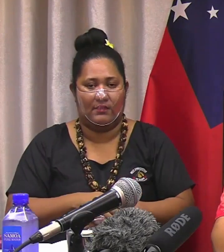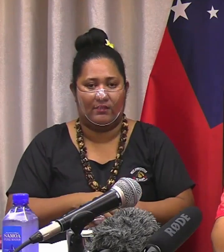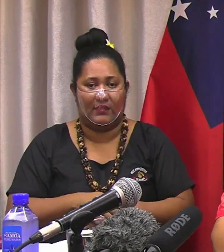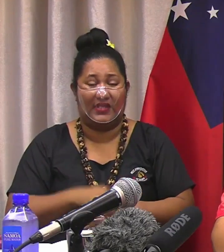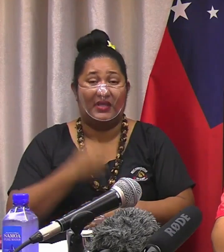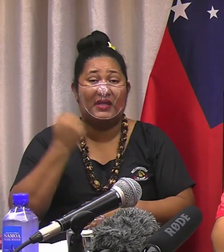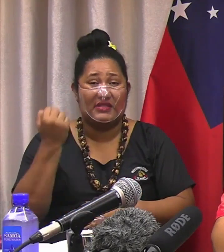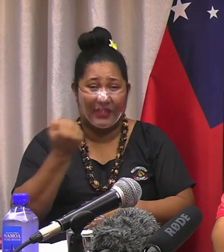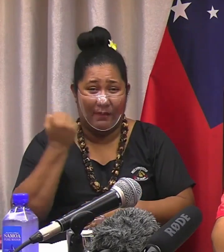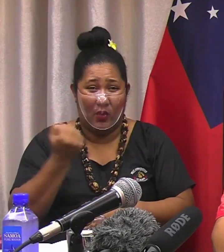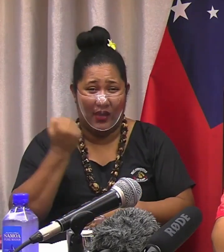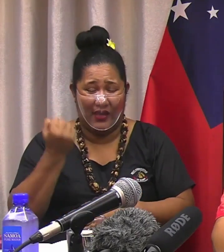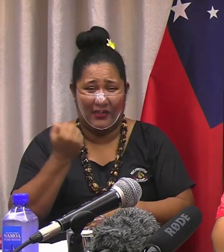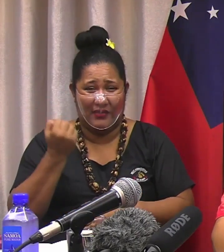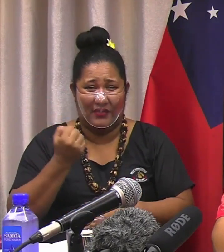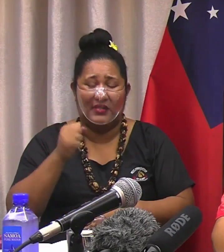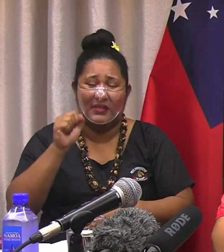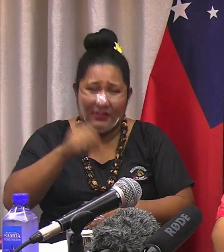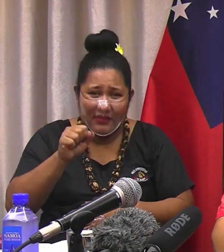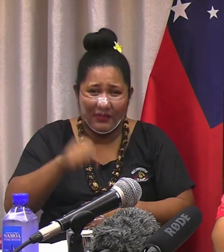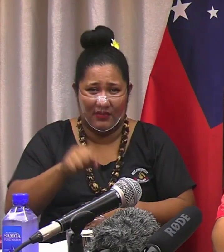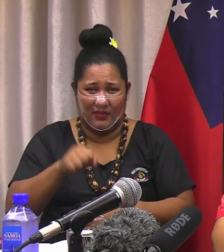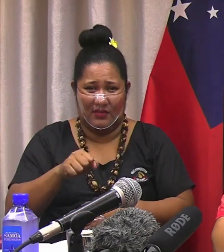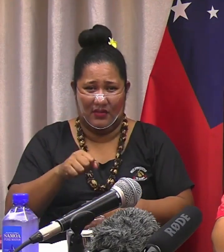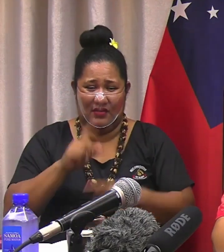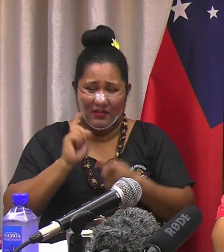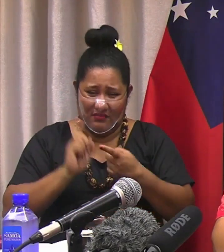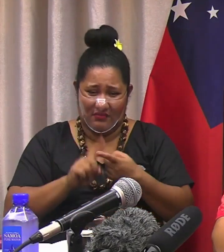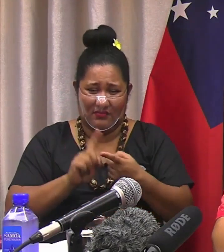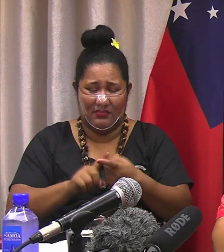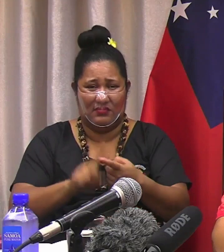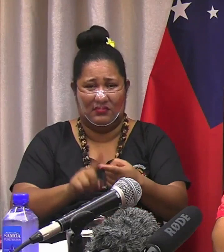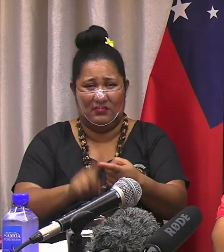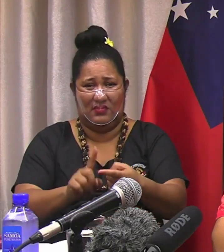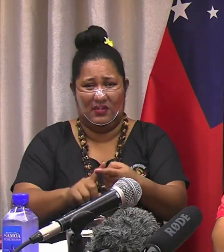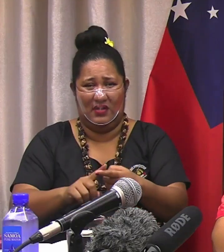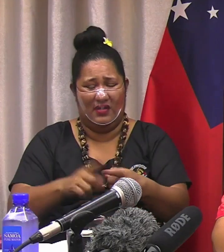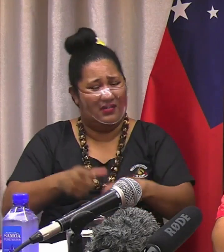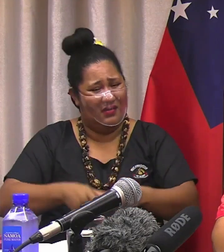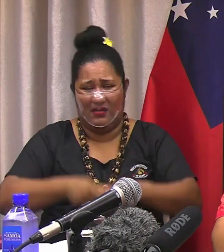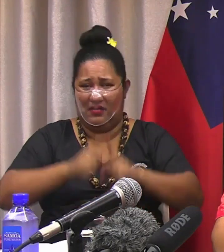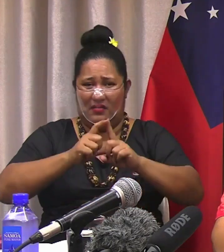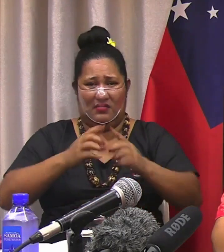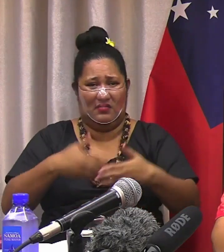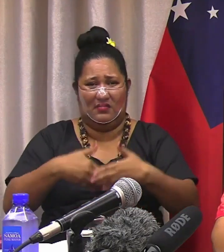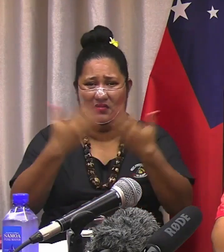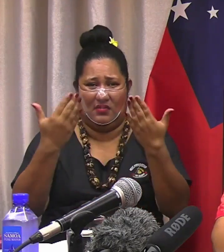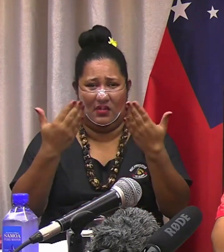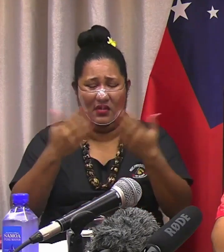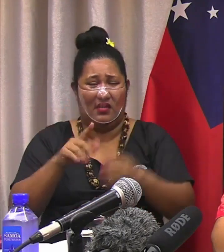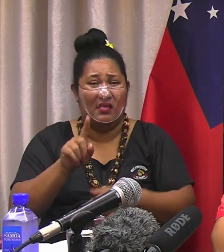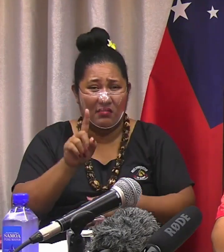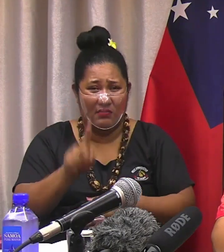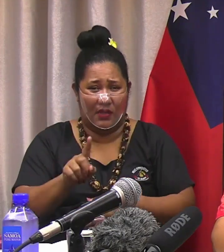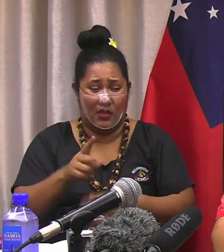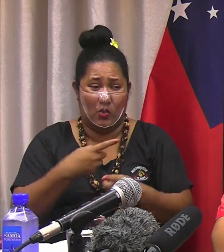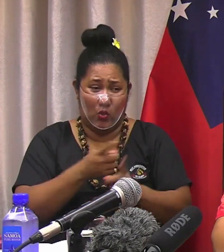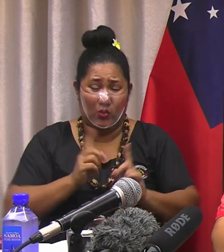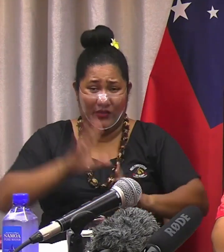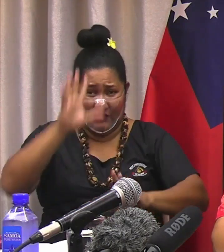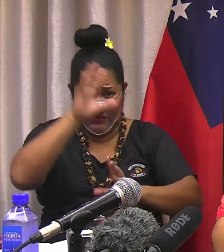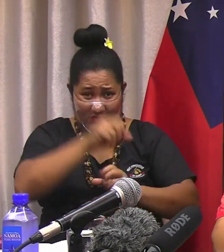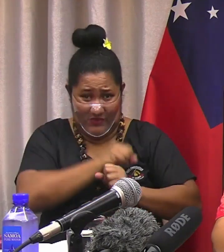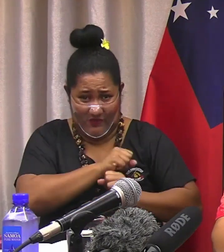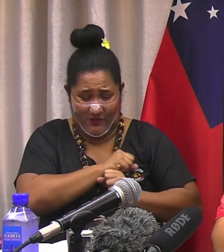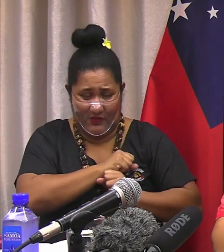Samoa e, e ui o loo tātou iei pea i nei tū waso whaingatā. Peitai mātou te taritonu